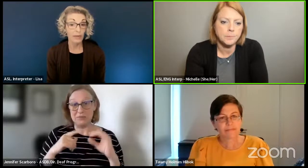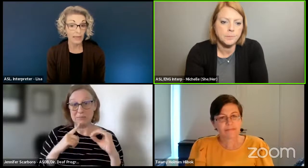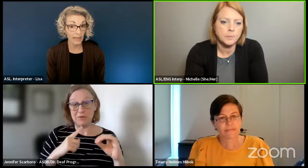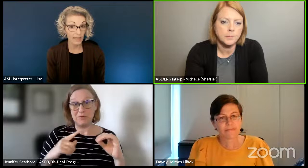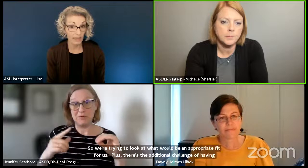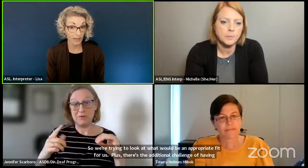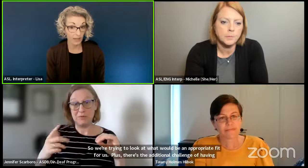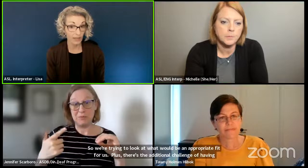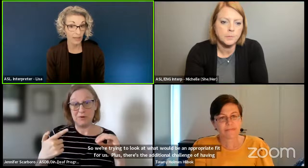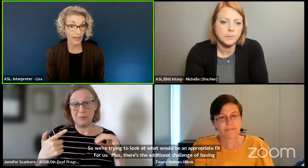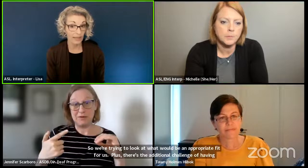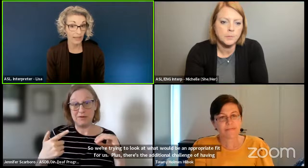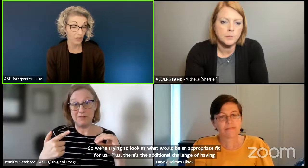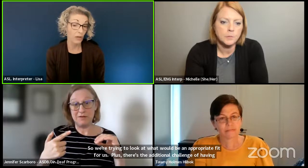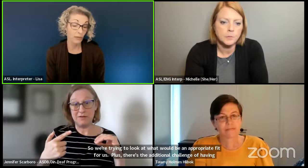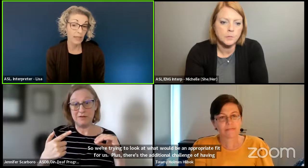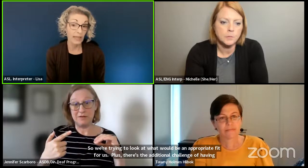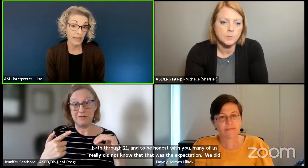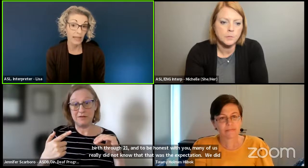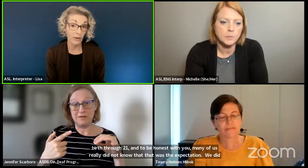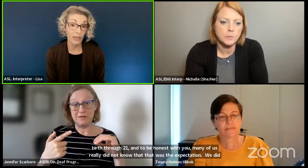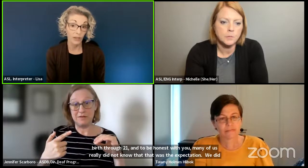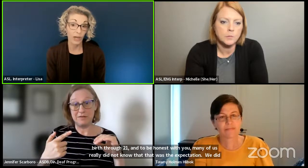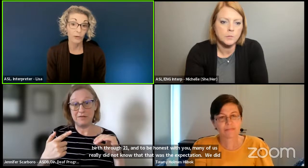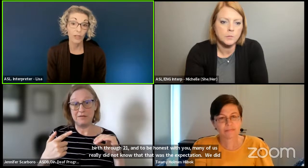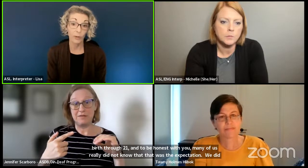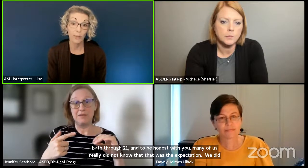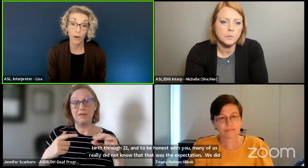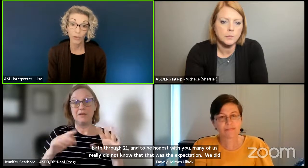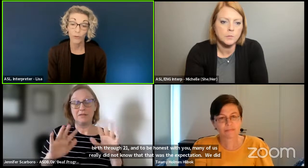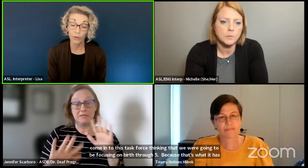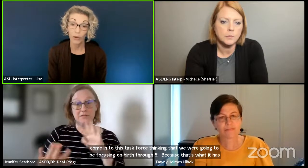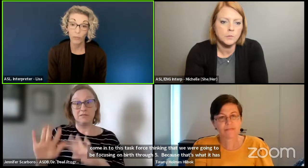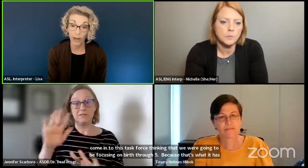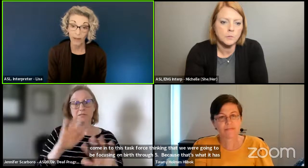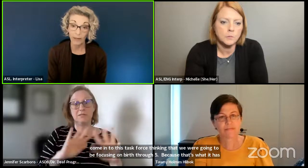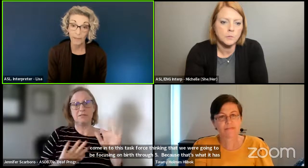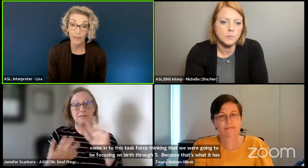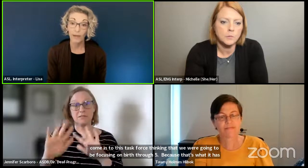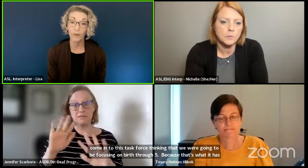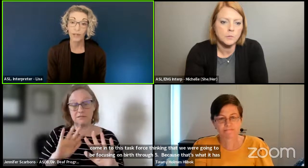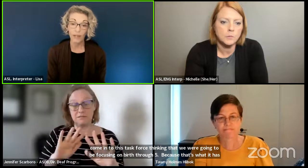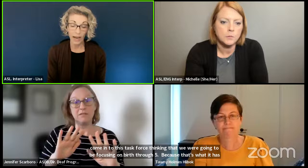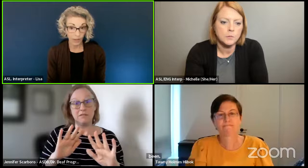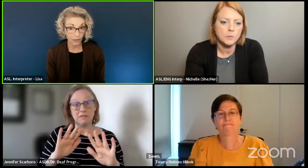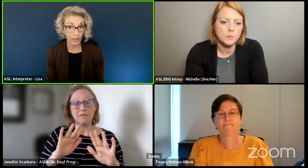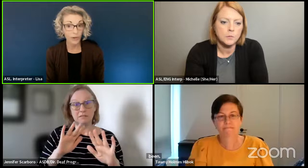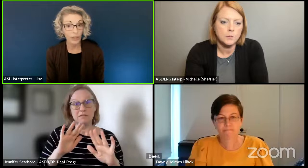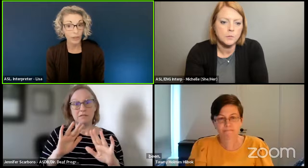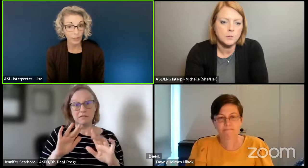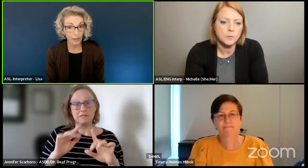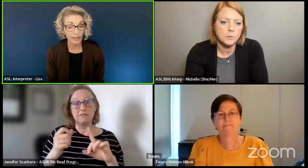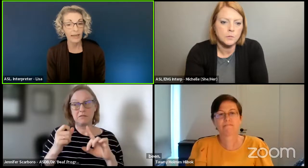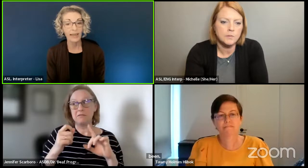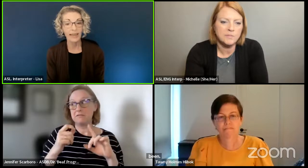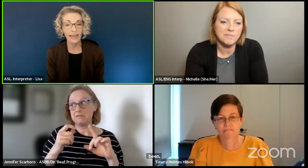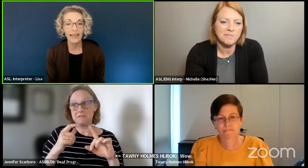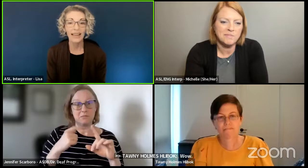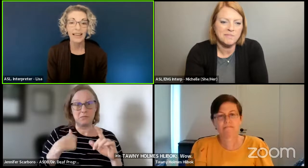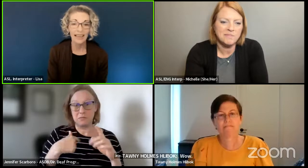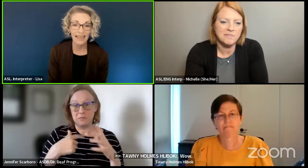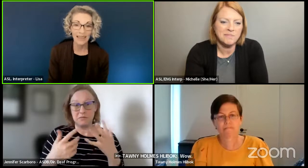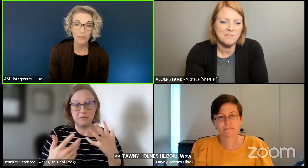we recently learned that it was only recently that we learned that it was going to be birth through 21, which kind of threw us for a loop.